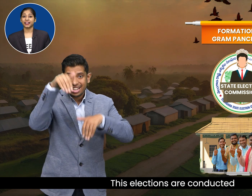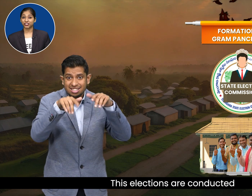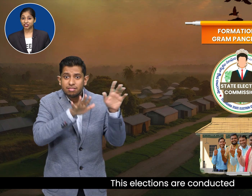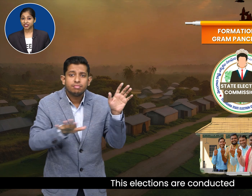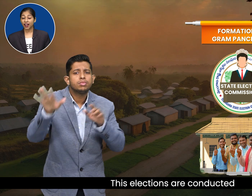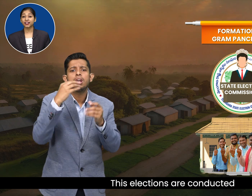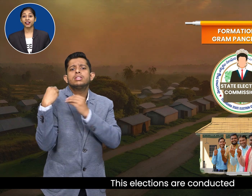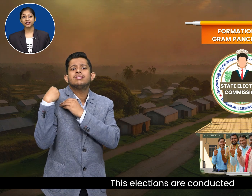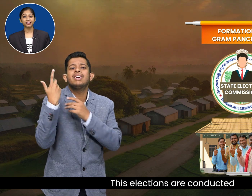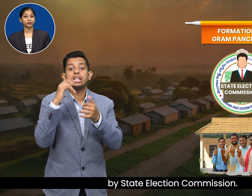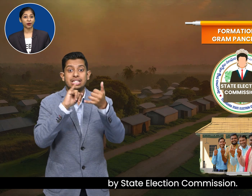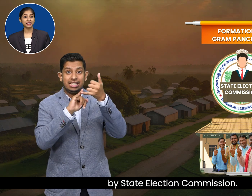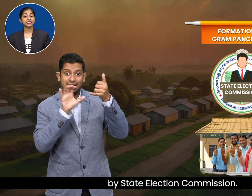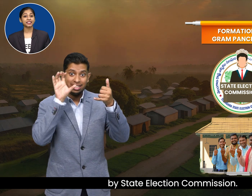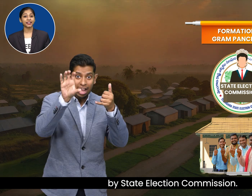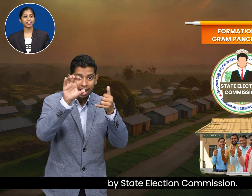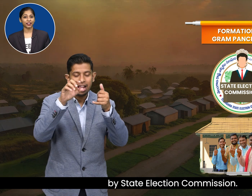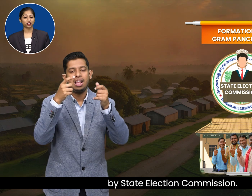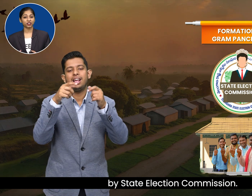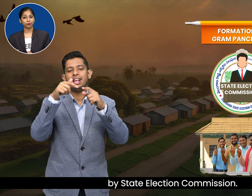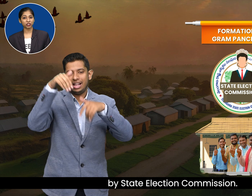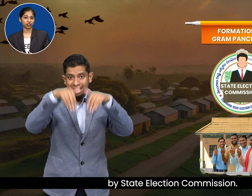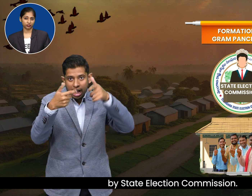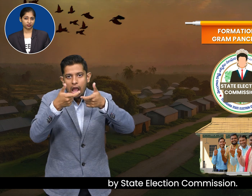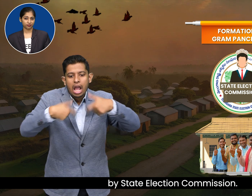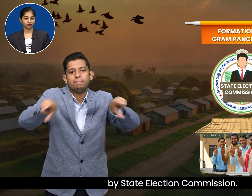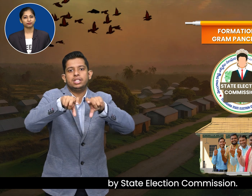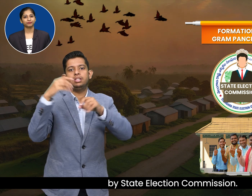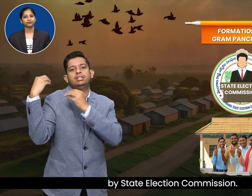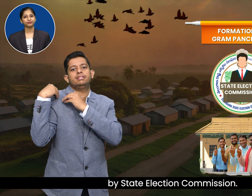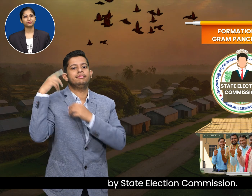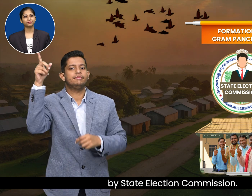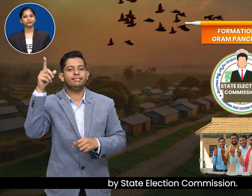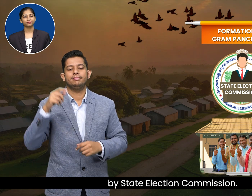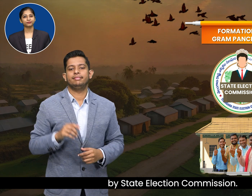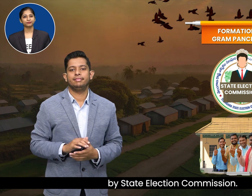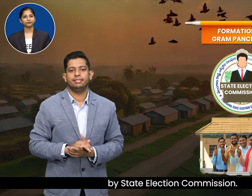These elections are conducted by State Election Commission.